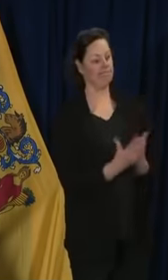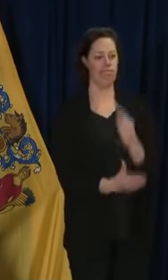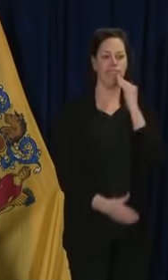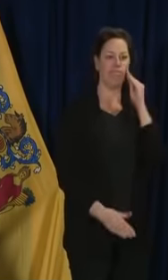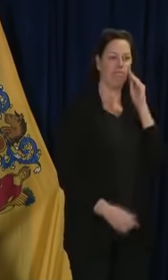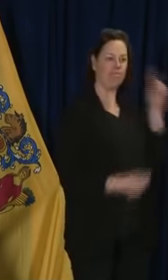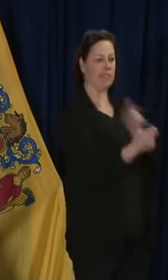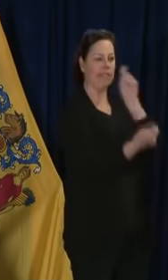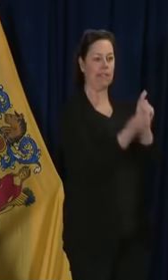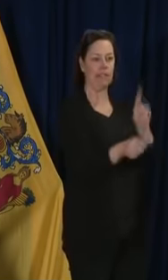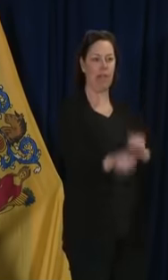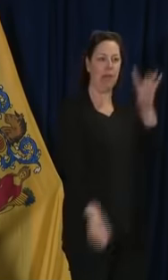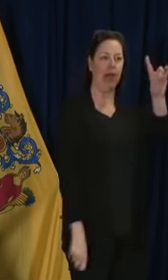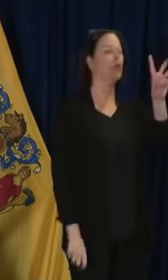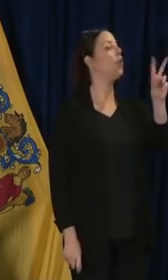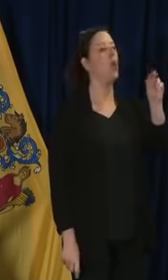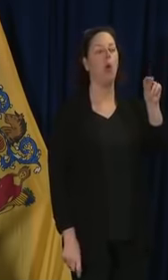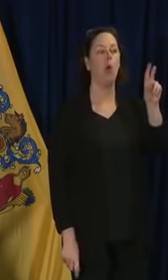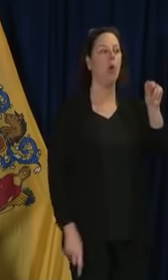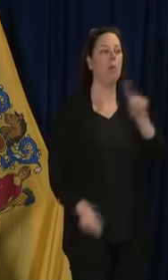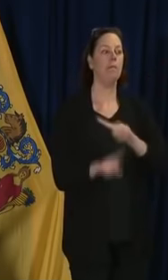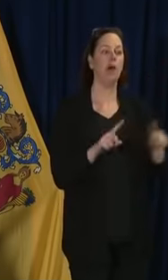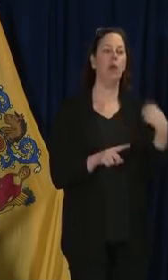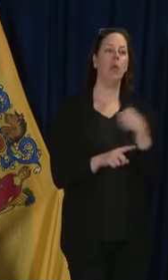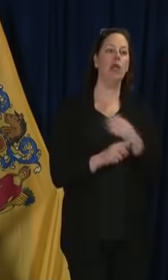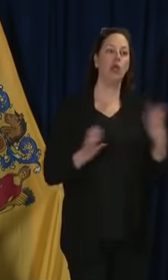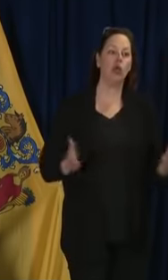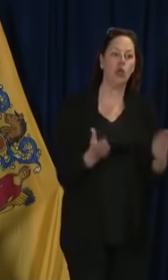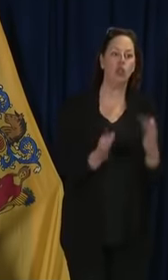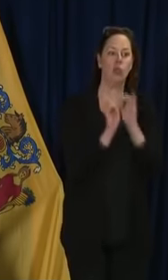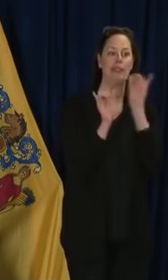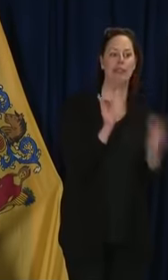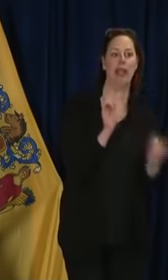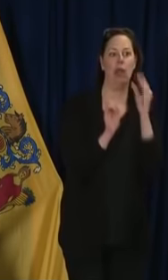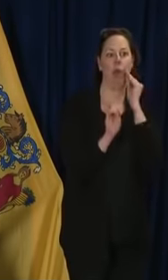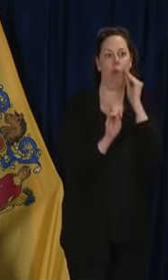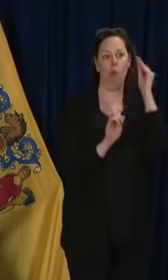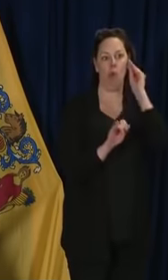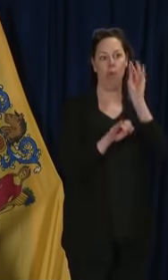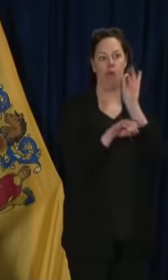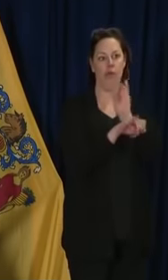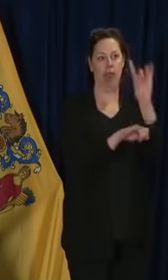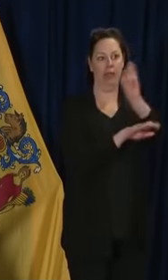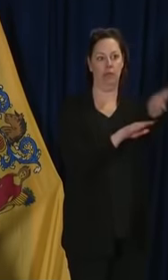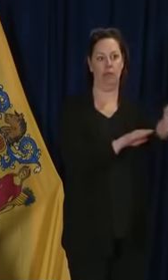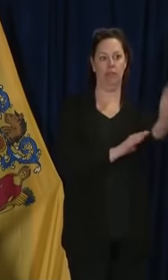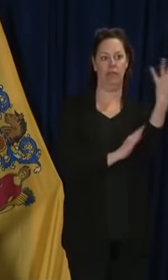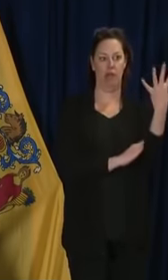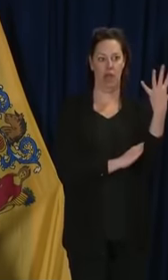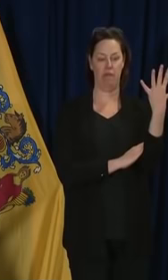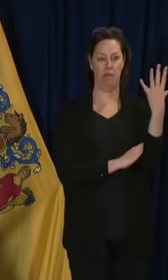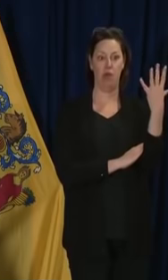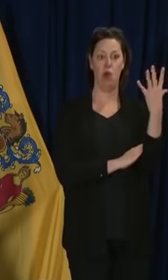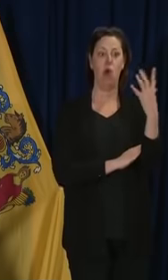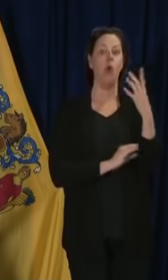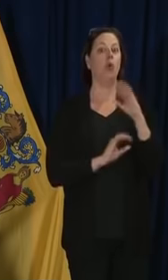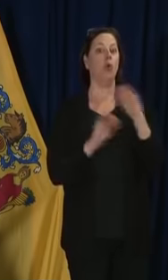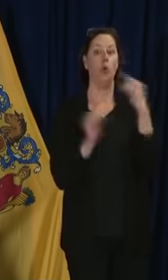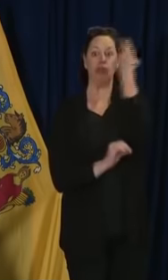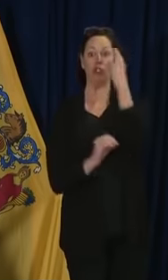recommended and travel is strongly discouraged. But if you don't need to be on the roads, you should not be on the